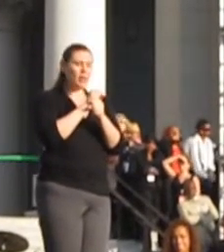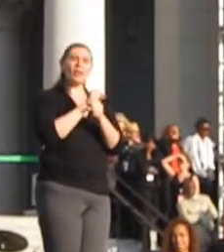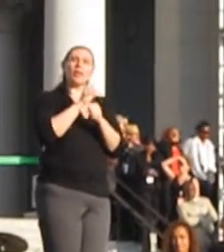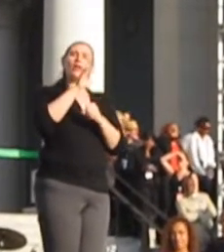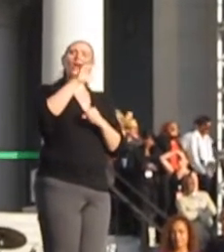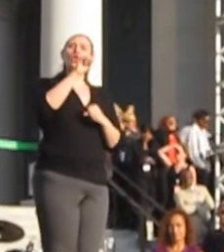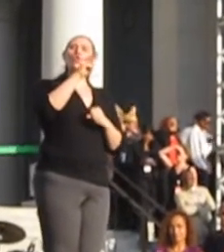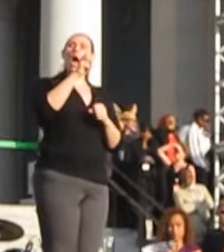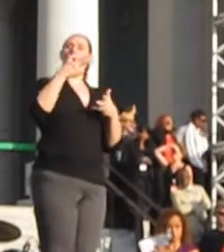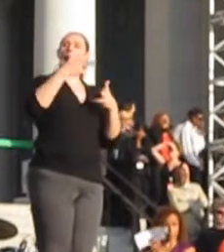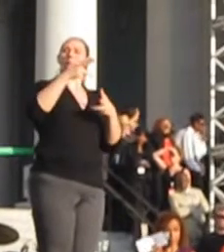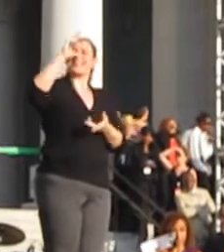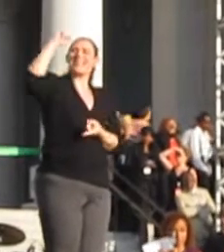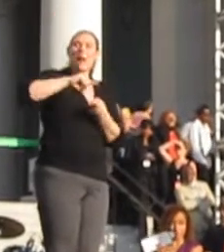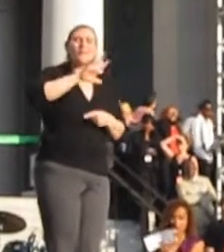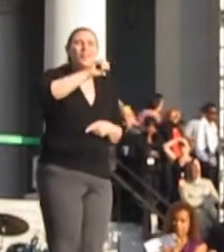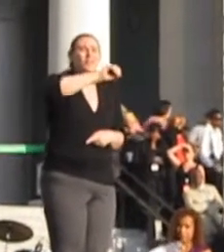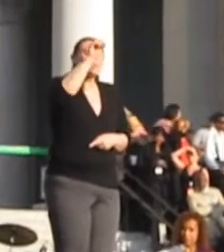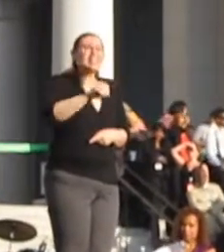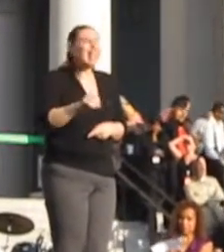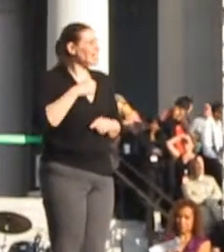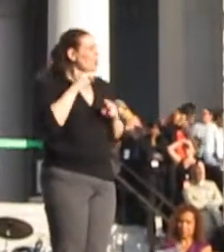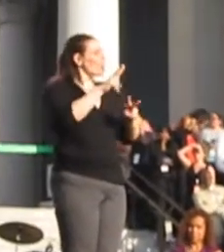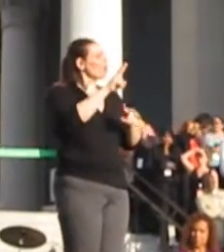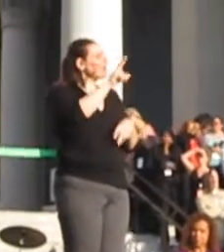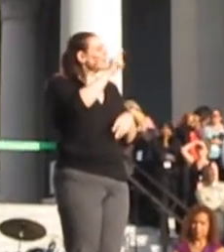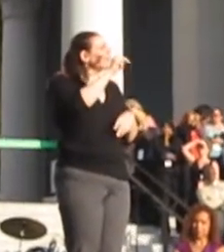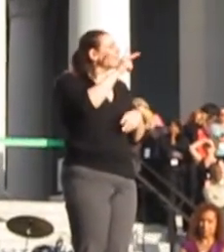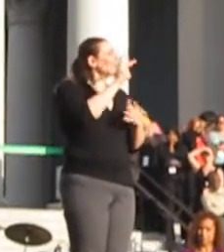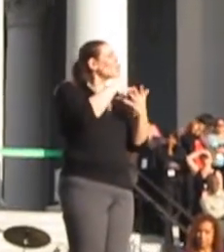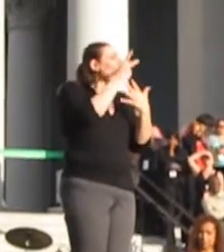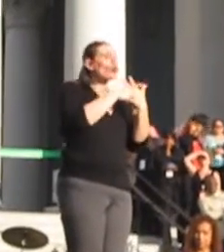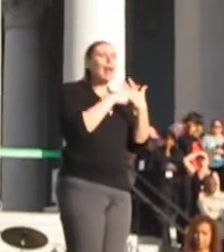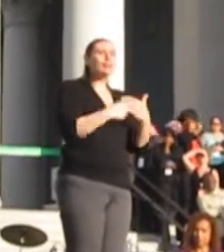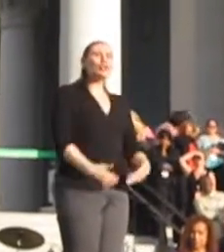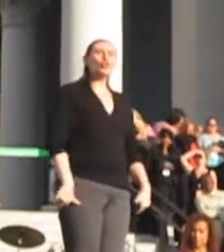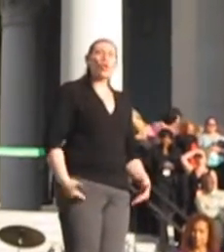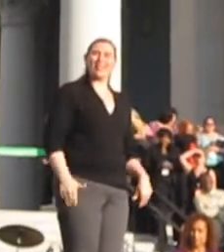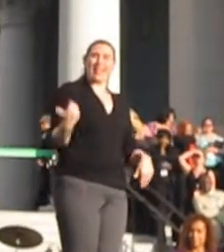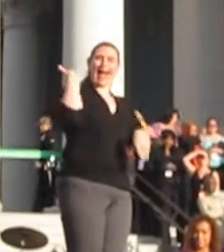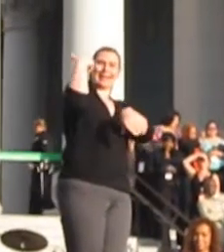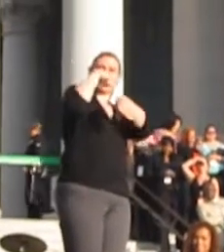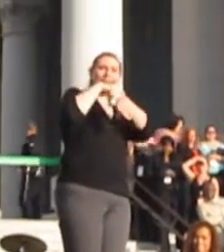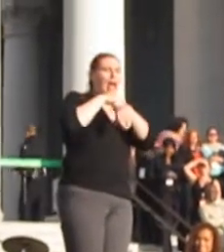50%. I was watching sitcoms in shorts when crime was down this low.